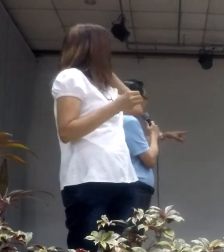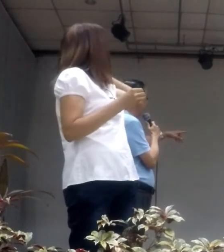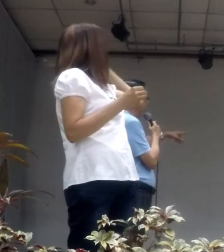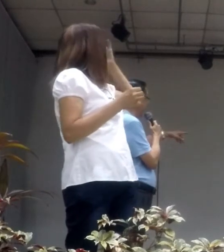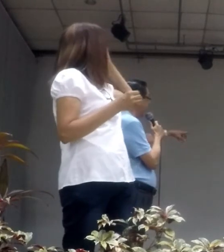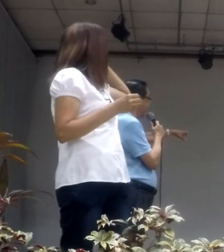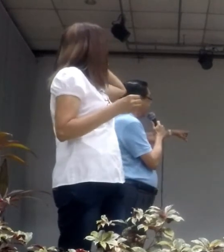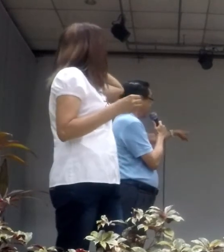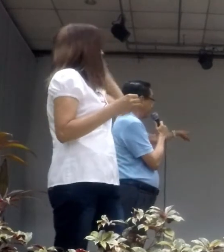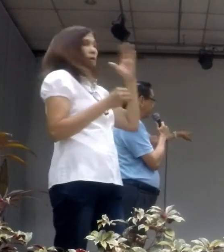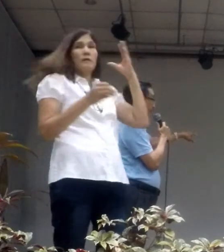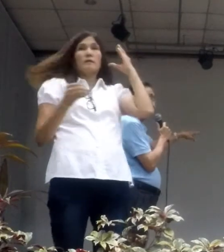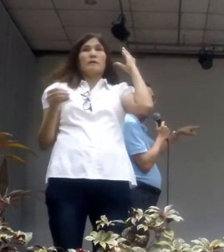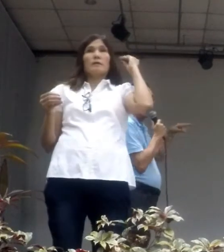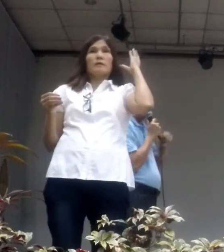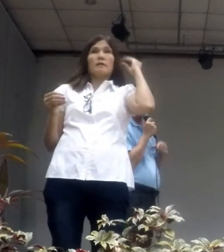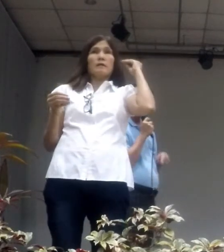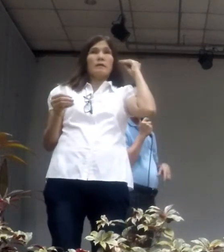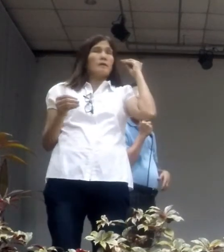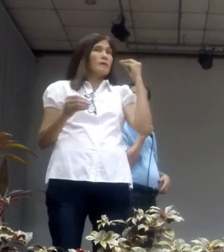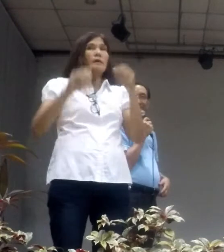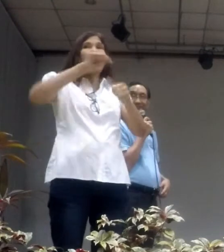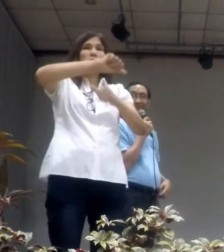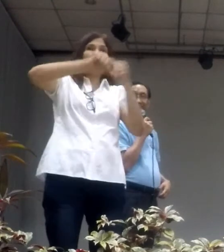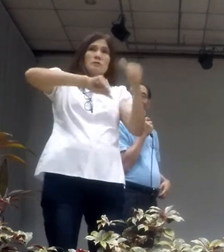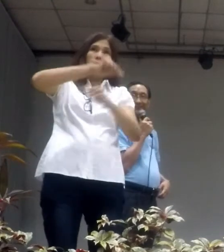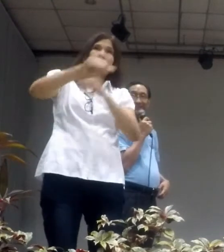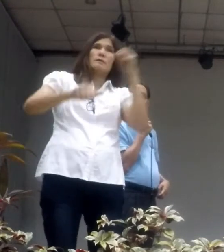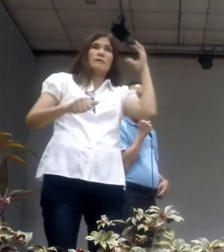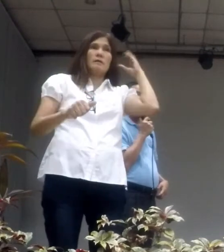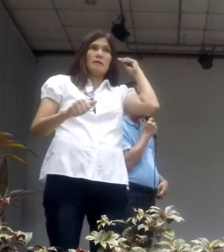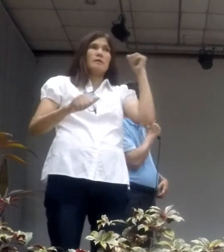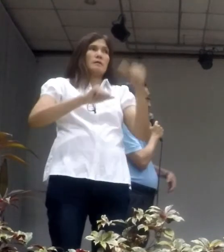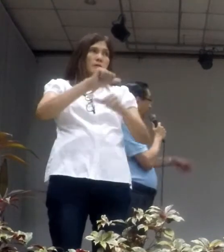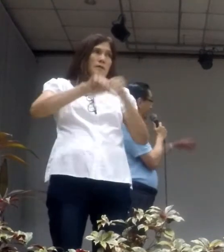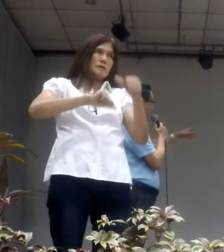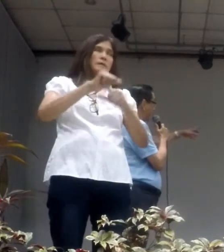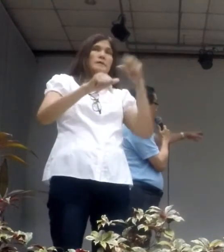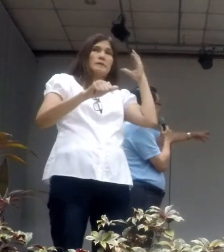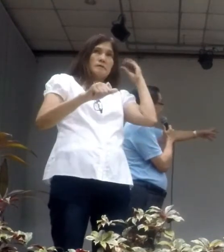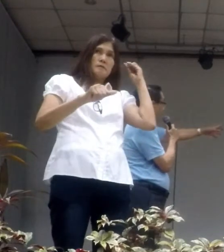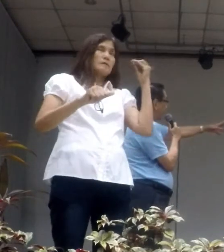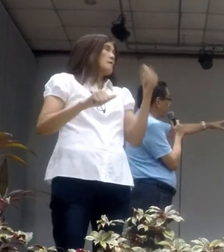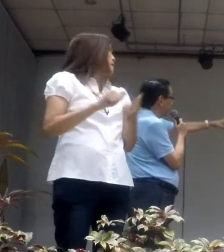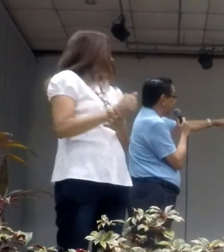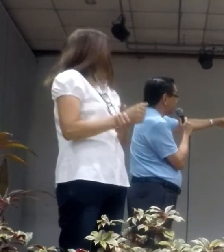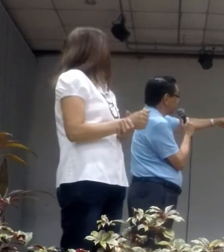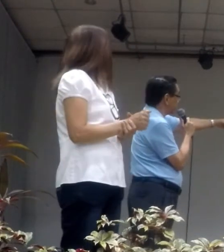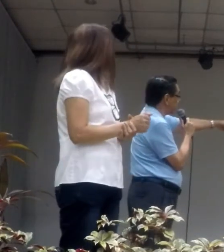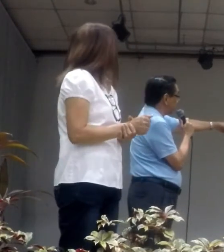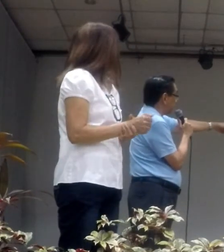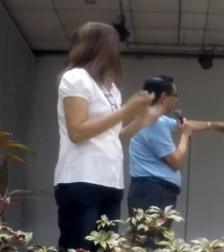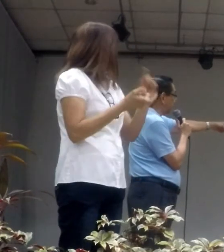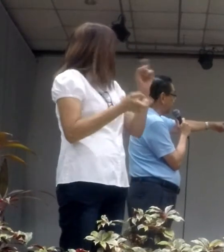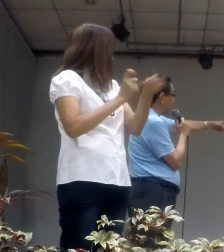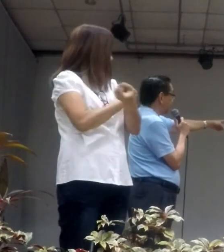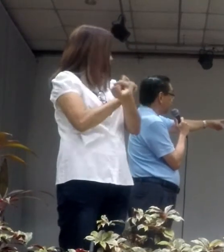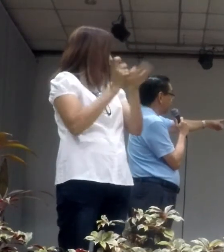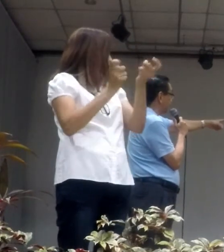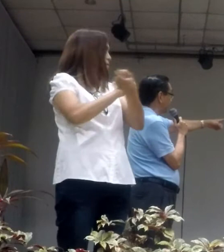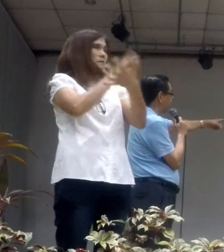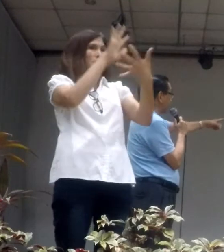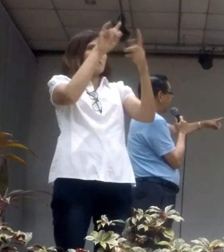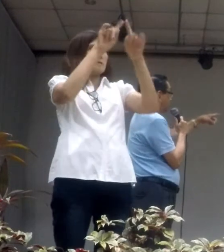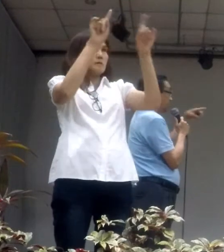for hearing, it will be called associate. Okay? And then at the back, we will change the format at the back as